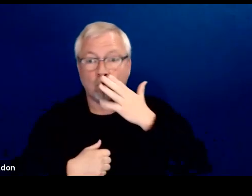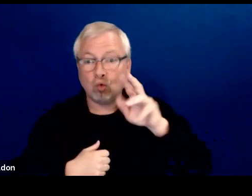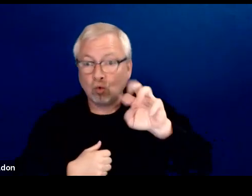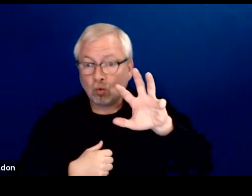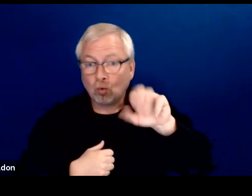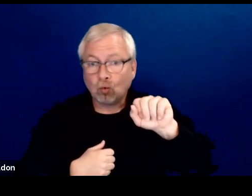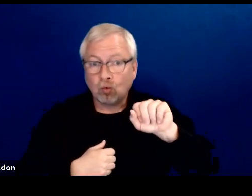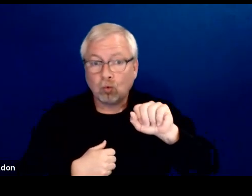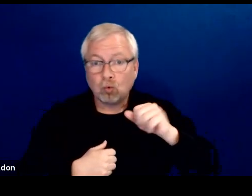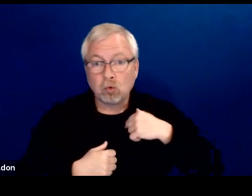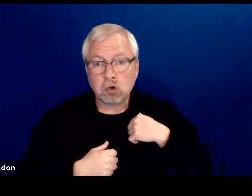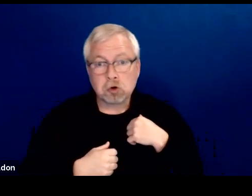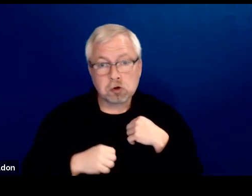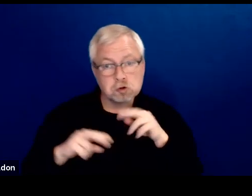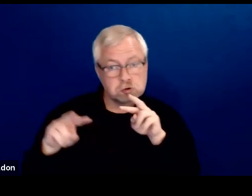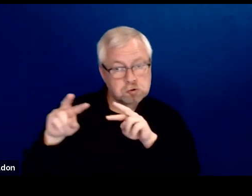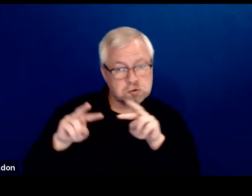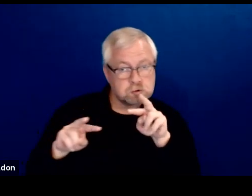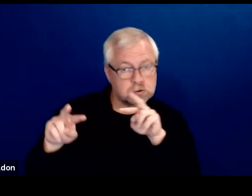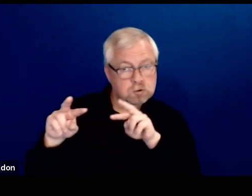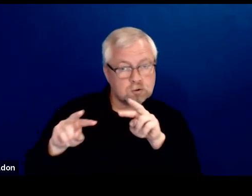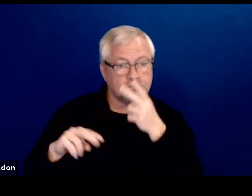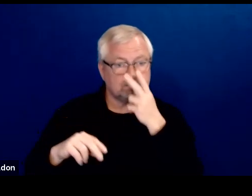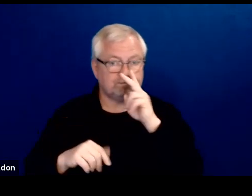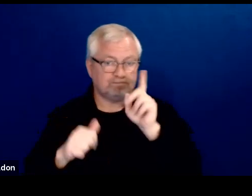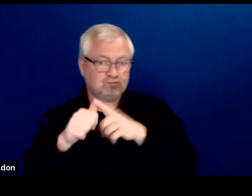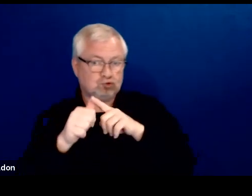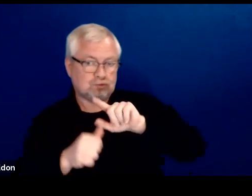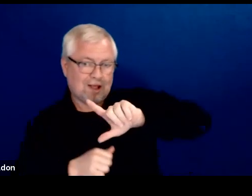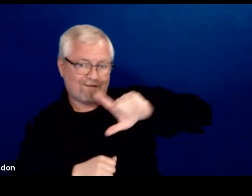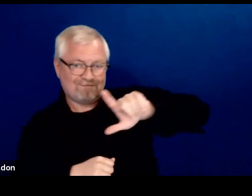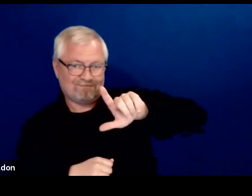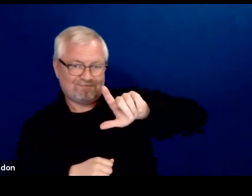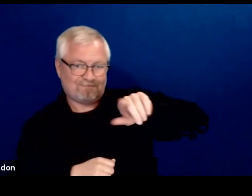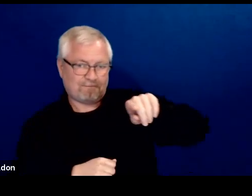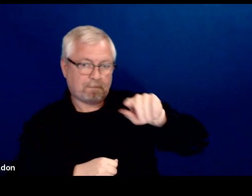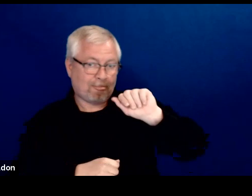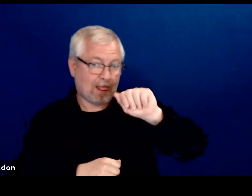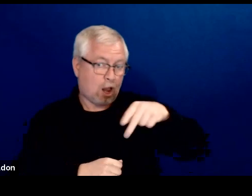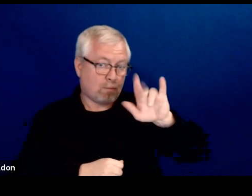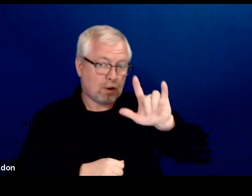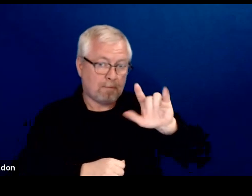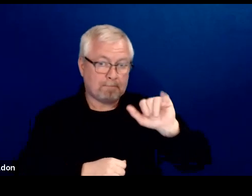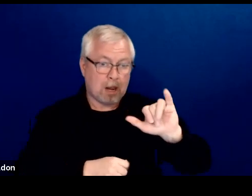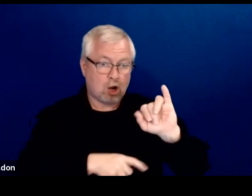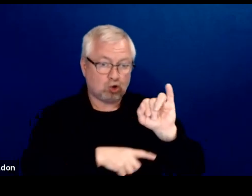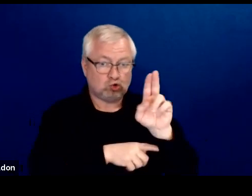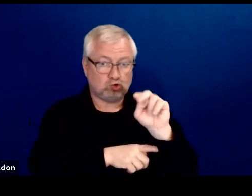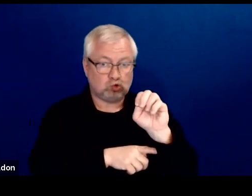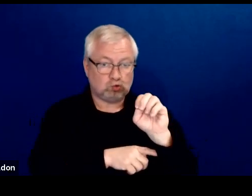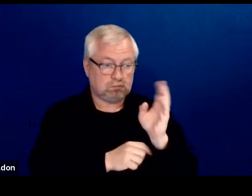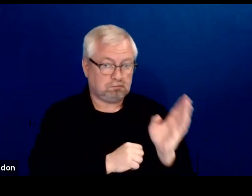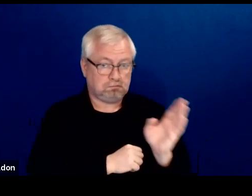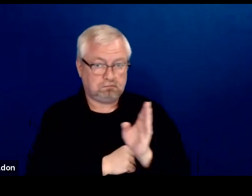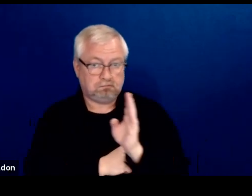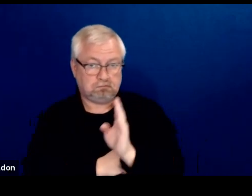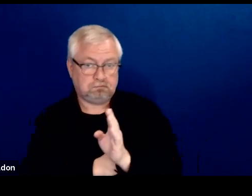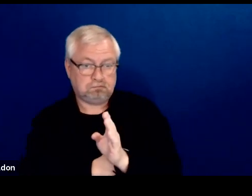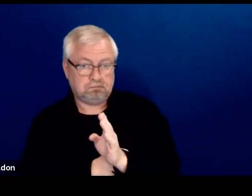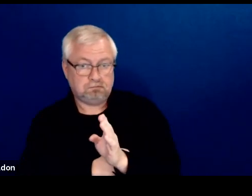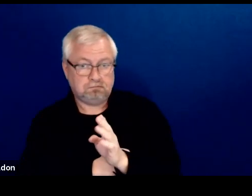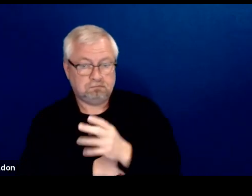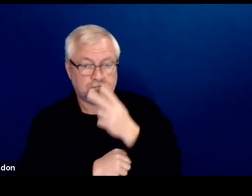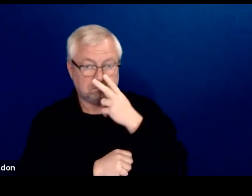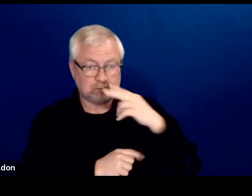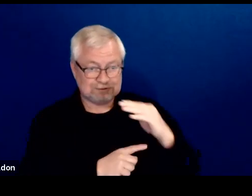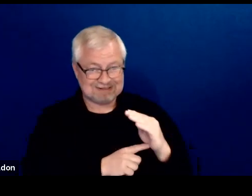left, and the April, May, and June timeframe till we get above the beds and just about hit our peak, that we think a lot of those are